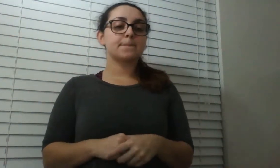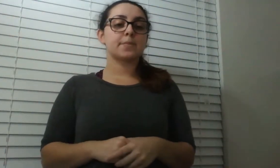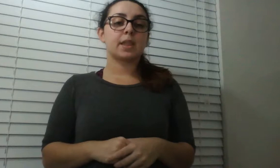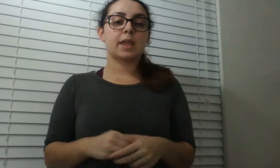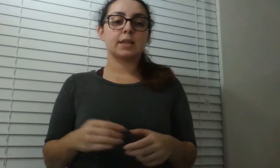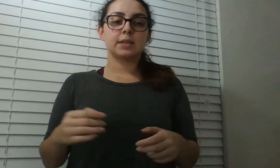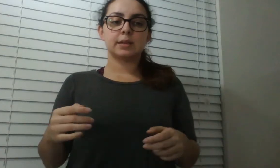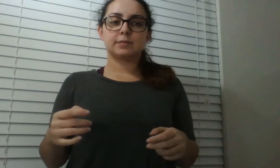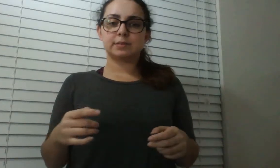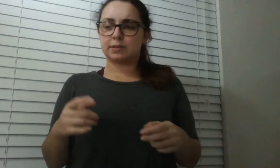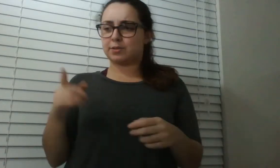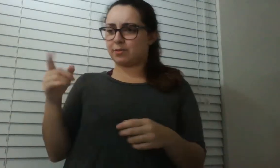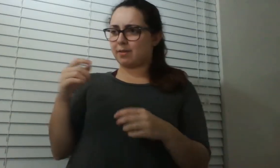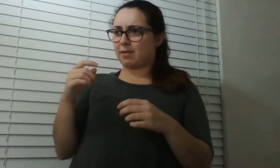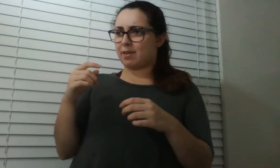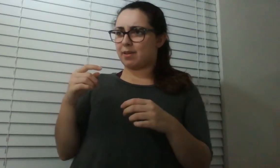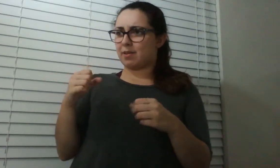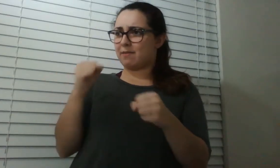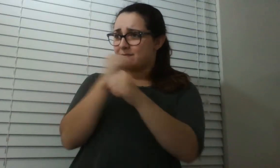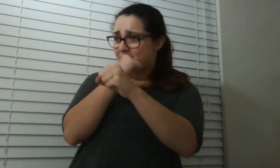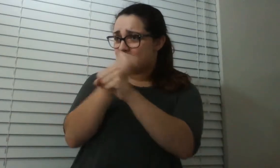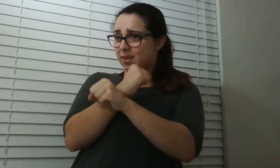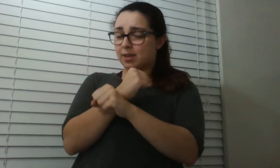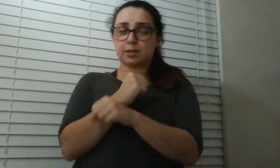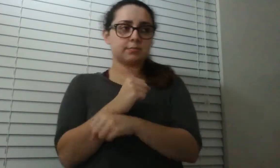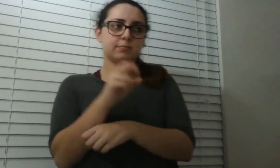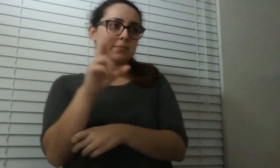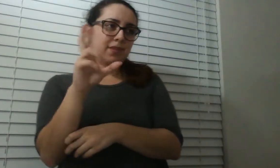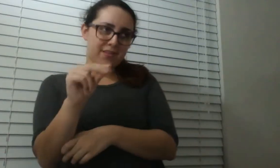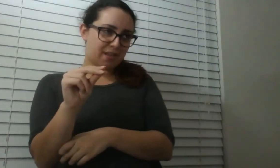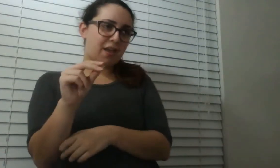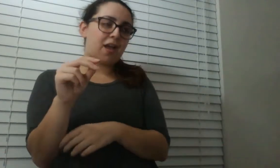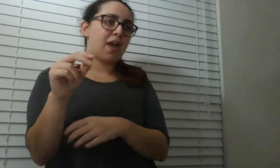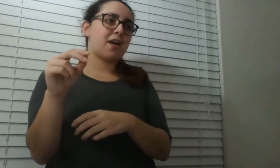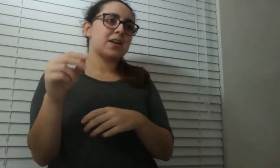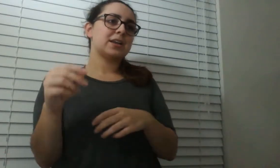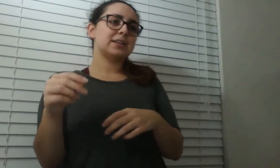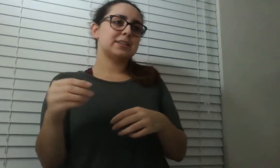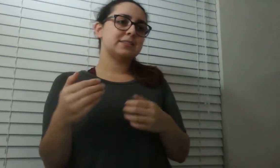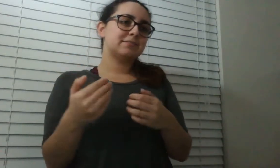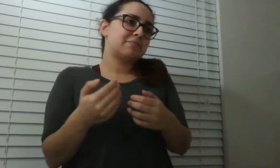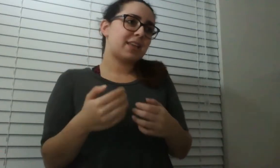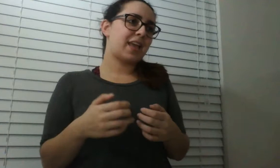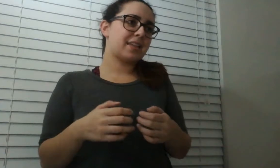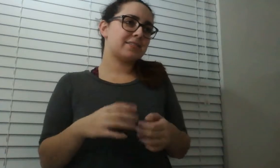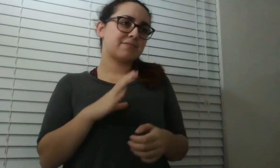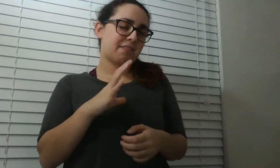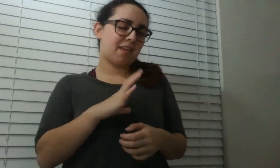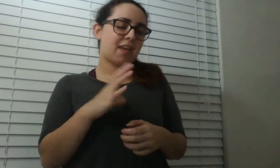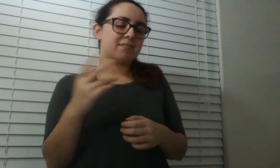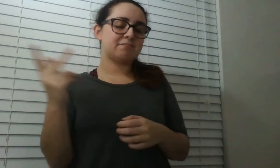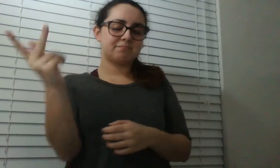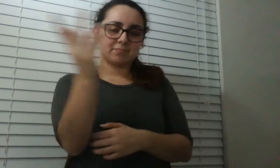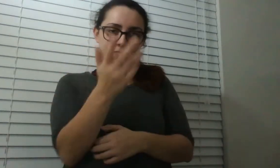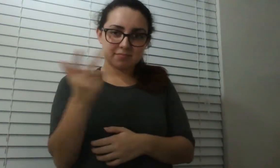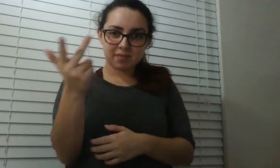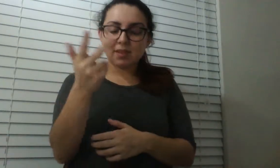is part of the deal. Yeah, and I think Reagan was looking at Dirk and me and saying, you guys are gonna